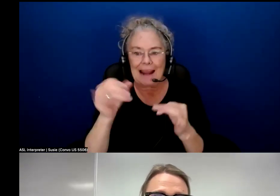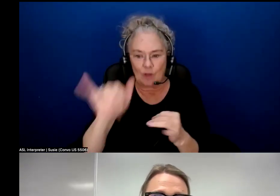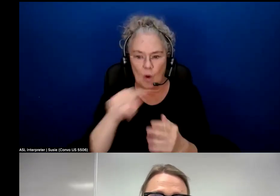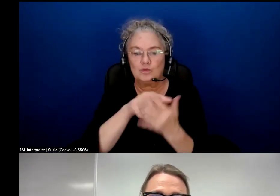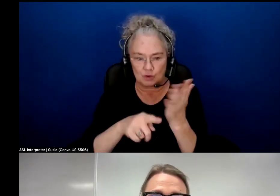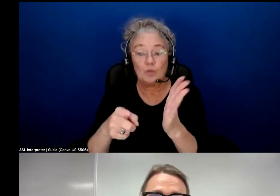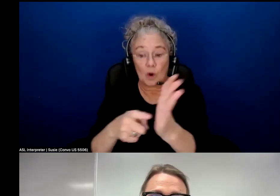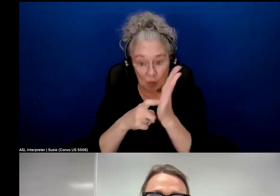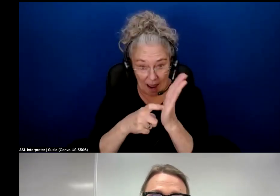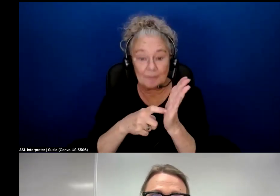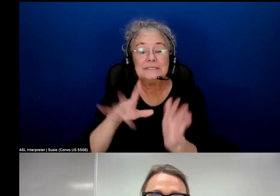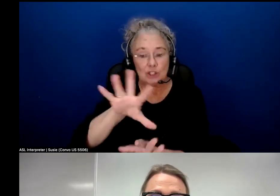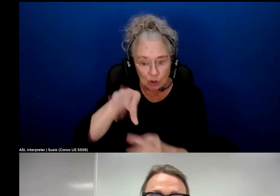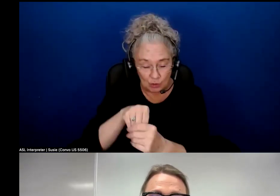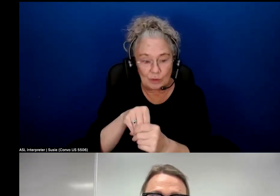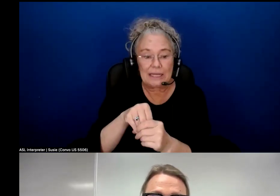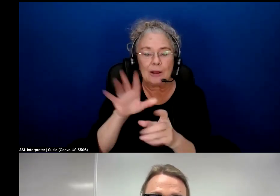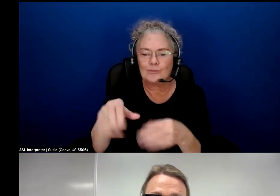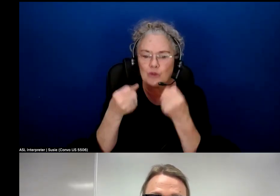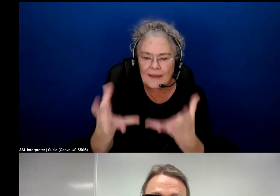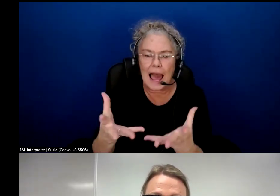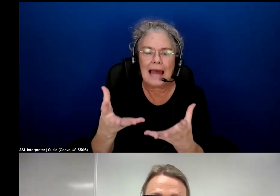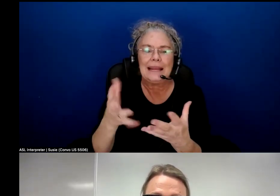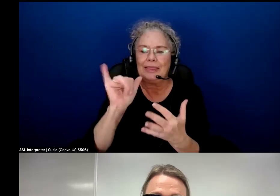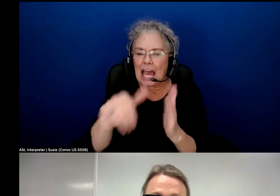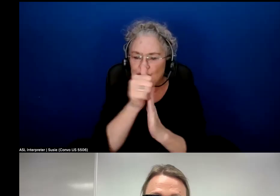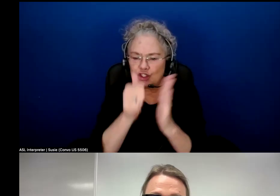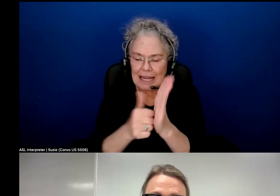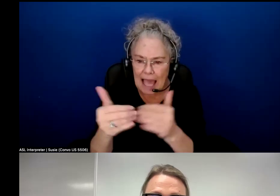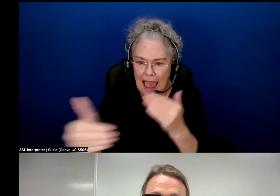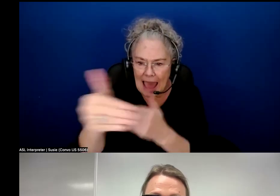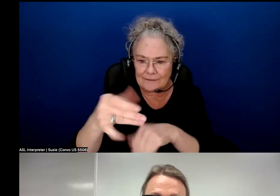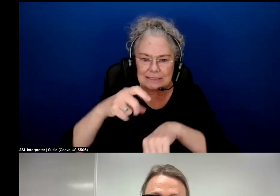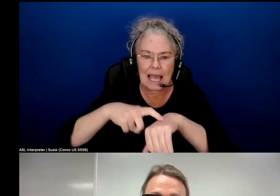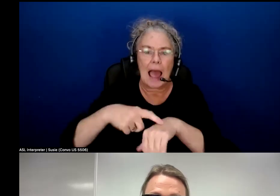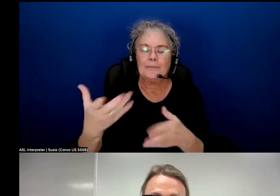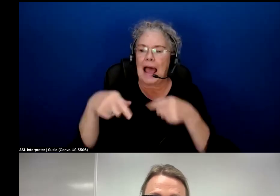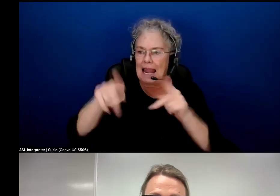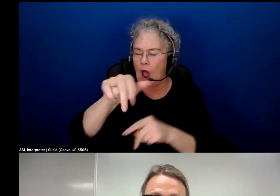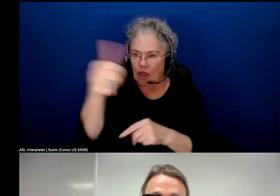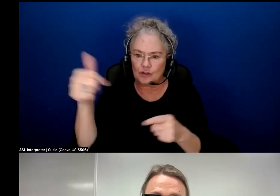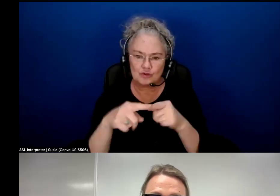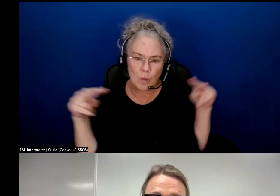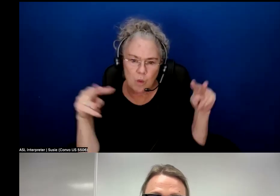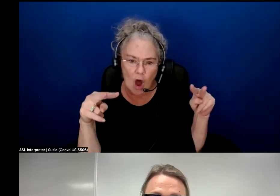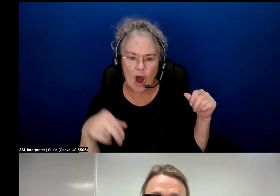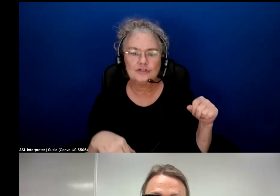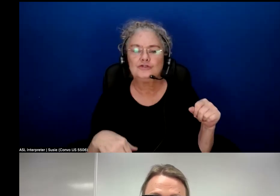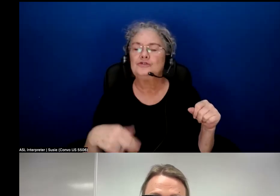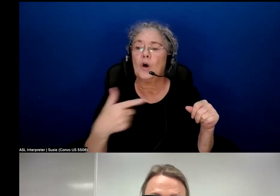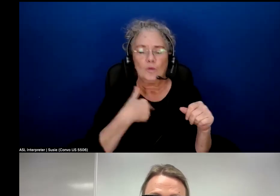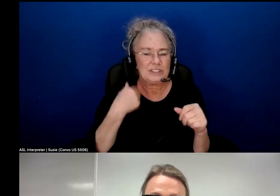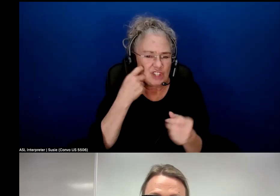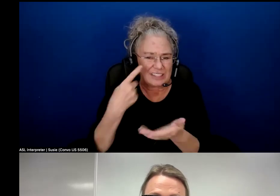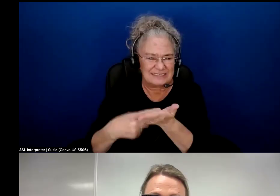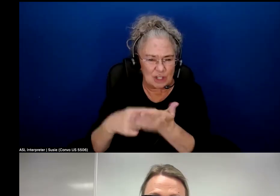requirements, including providing the agenda ahead of time, allowing others to watch. We just discussed